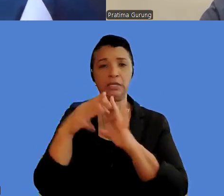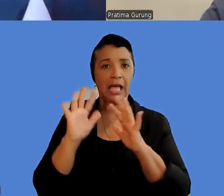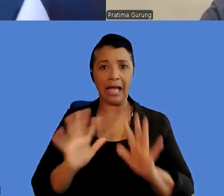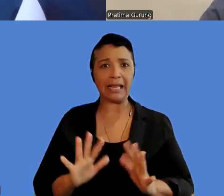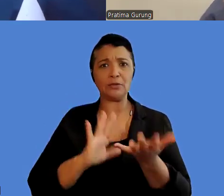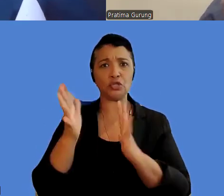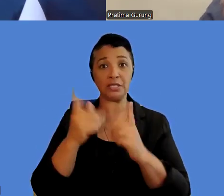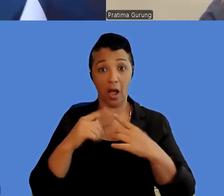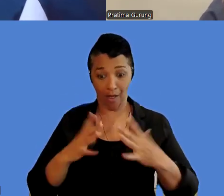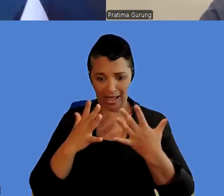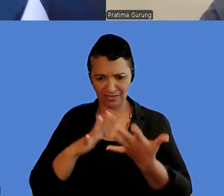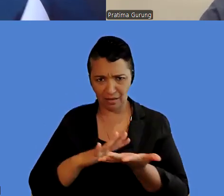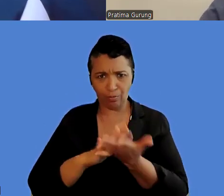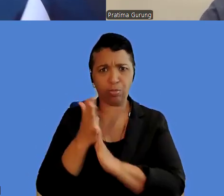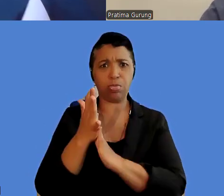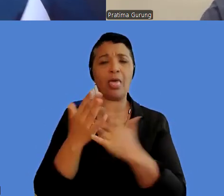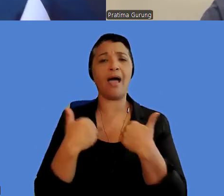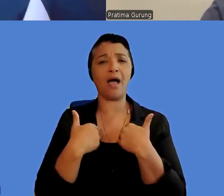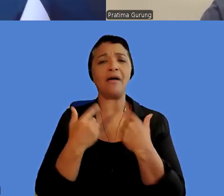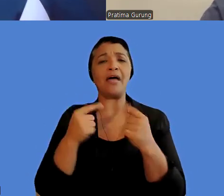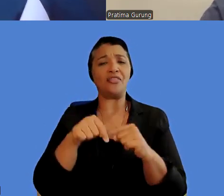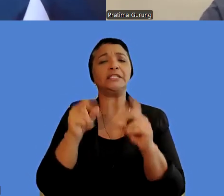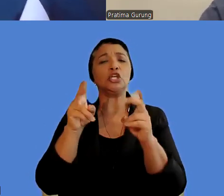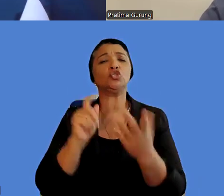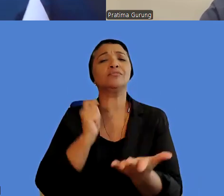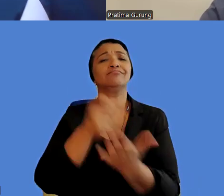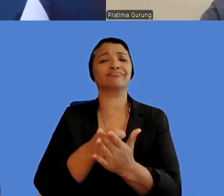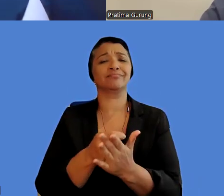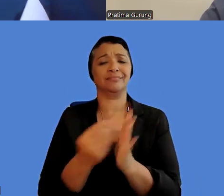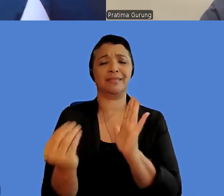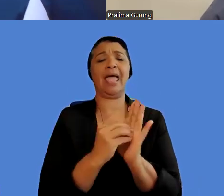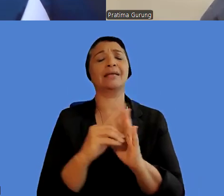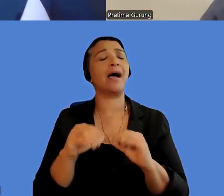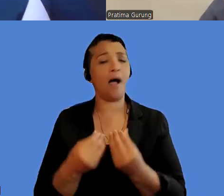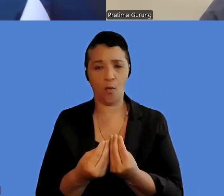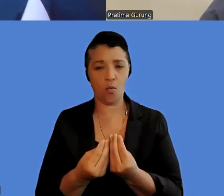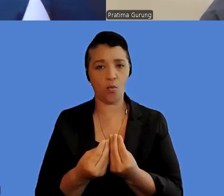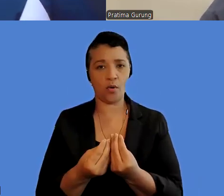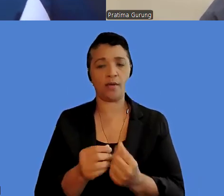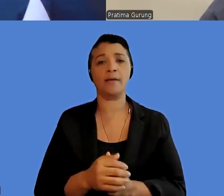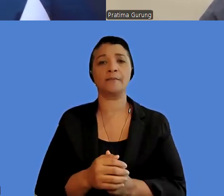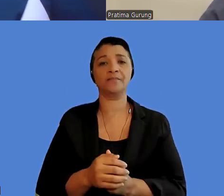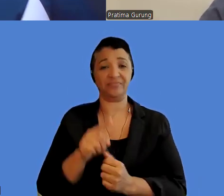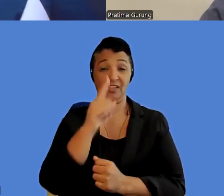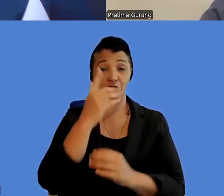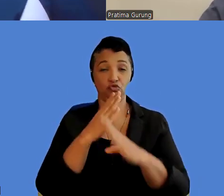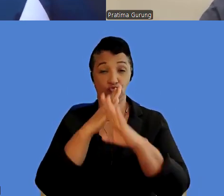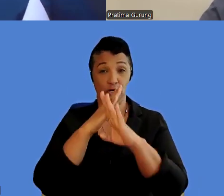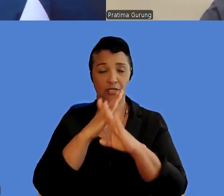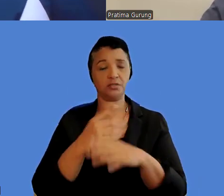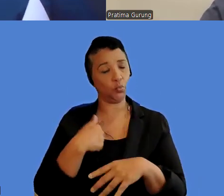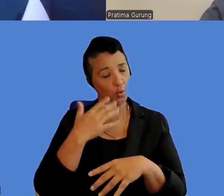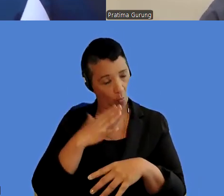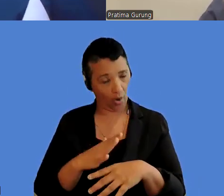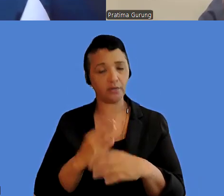our lives. So how do we bring that? So that is the first challenge that we face. So there should be the GDS outcome